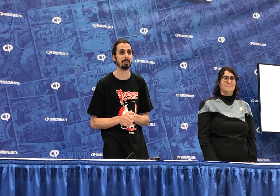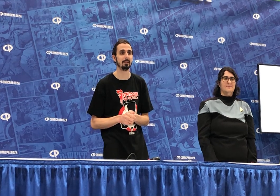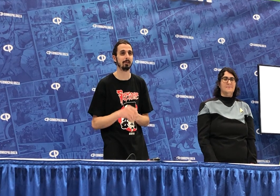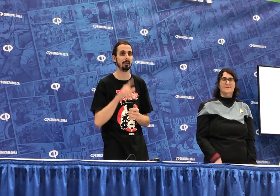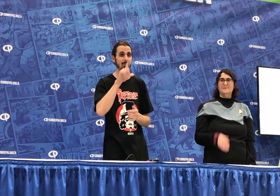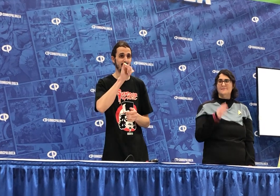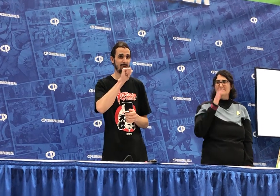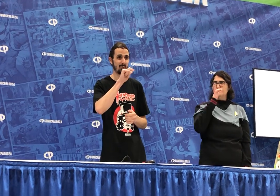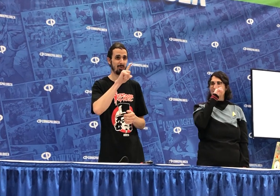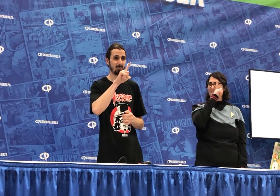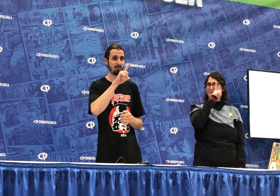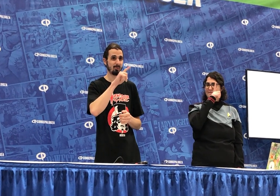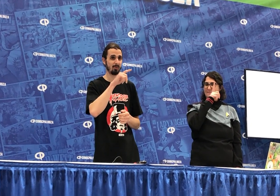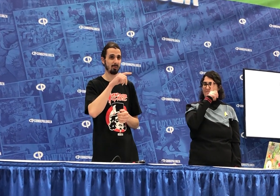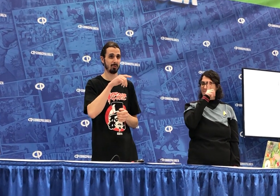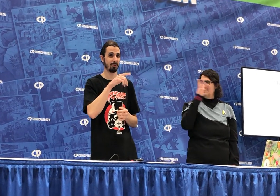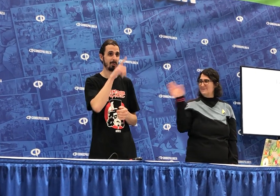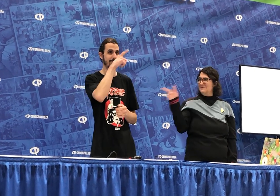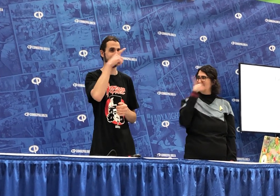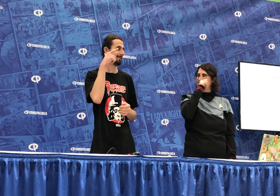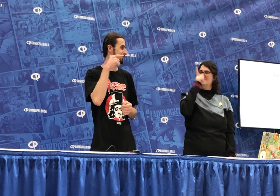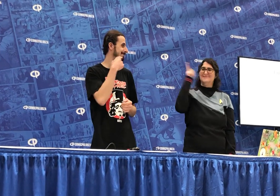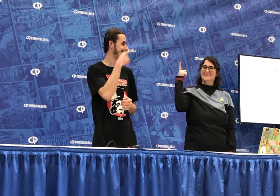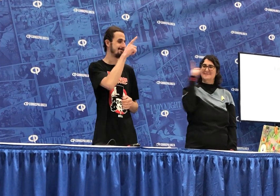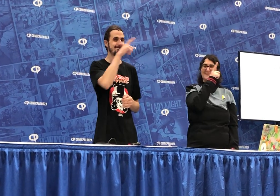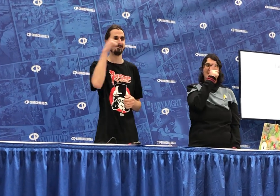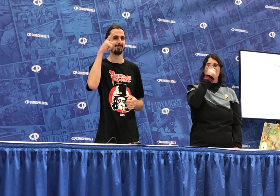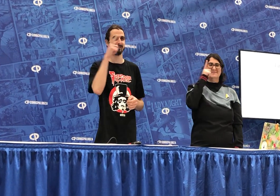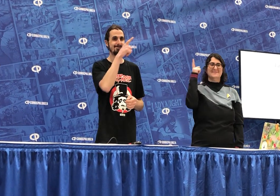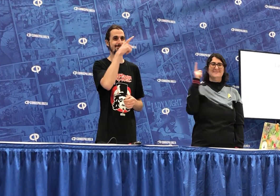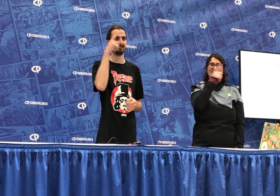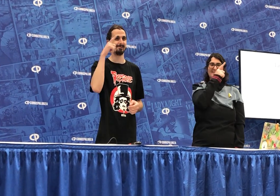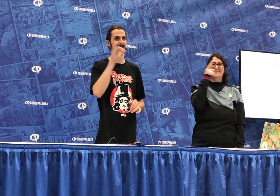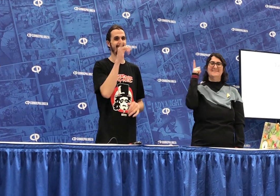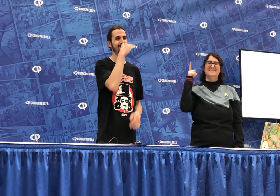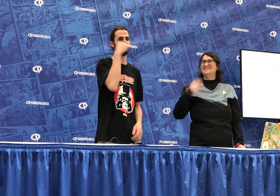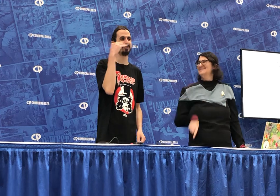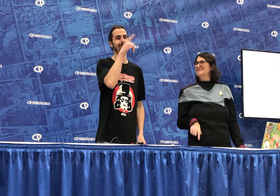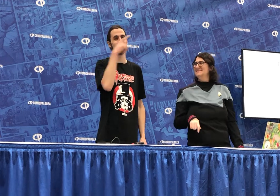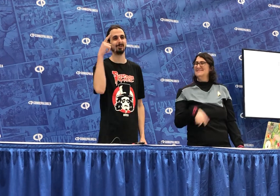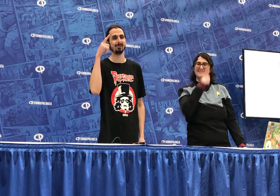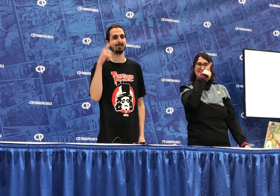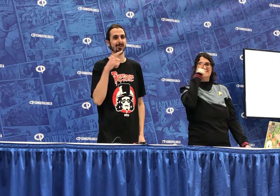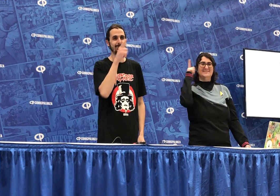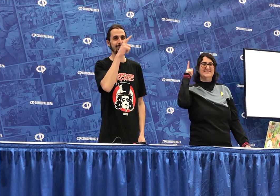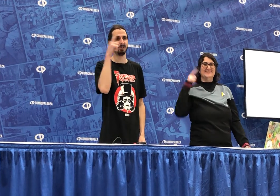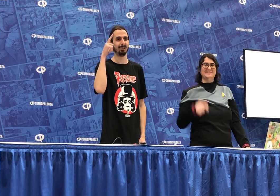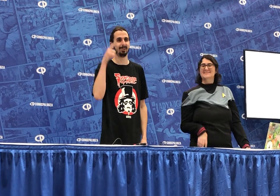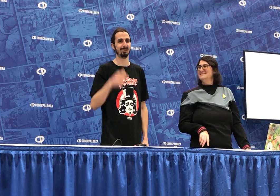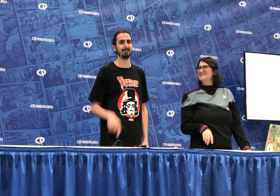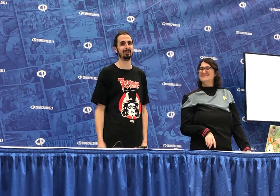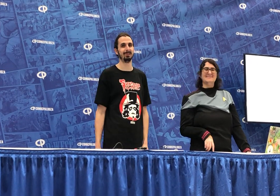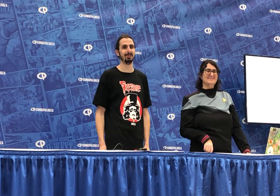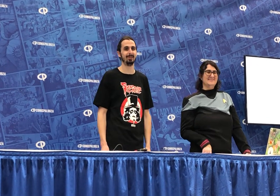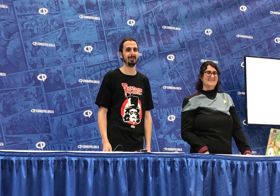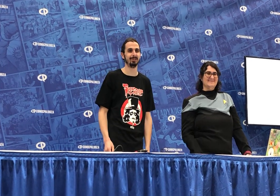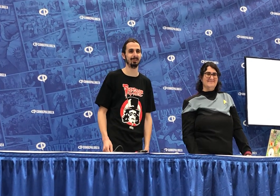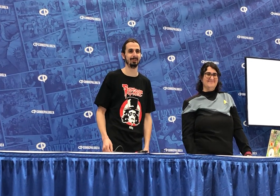What about Mario Brothers? I guess you could do Luigi like this too. M or L, depending upon which character you're talking